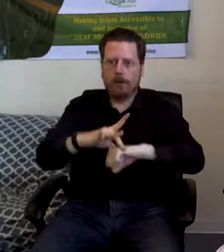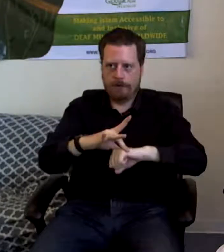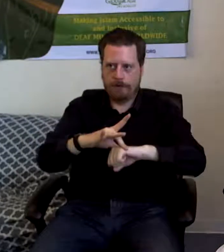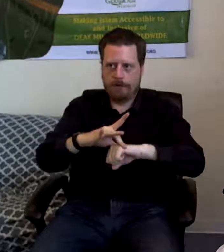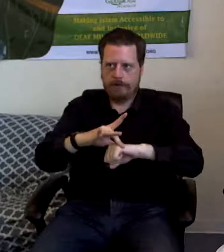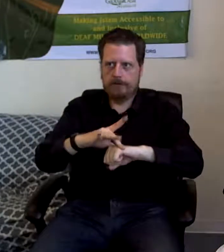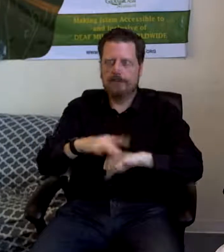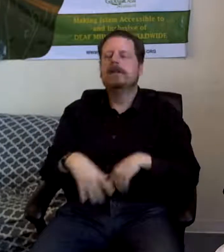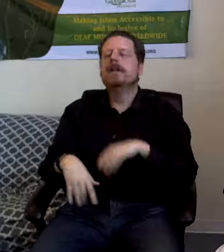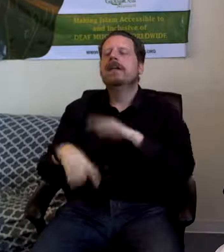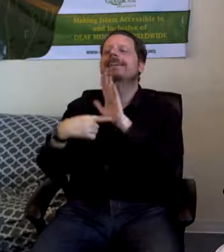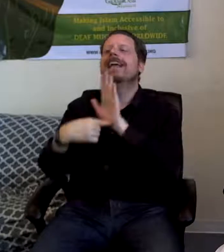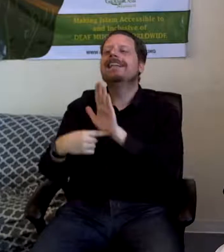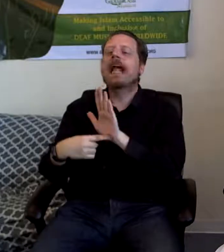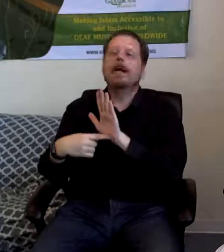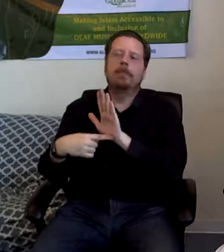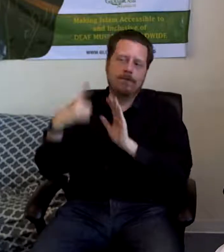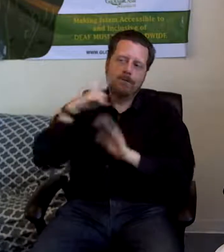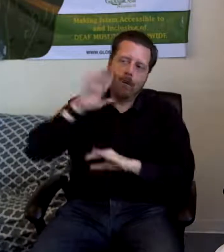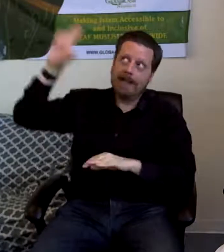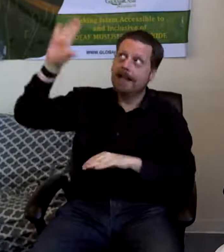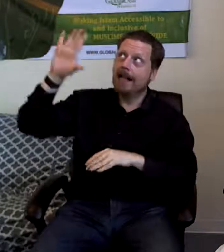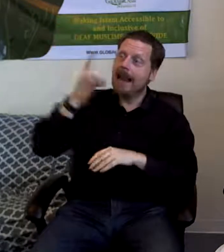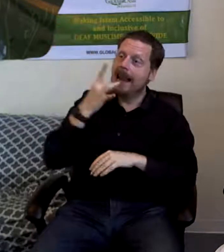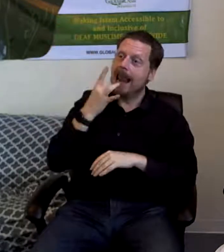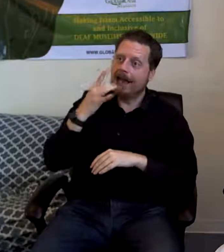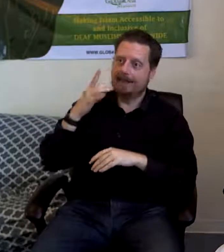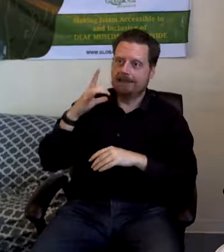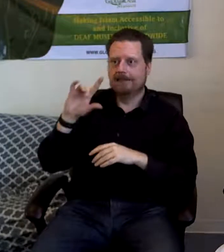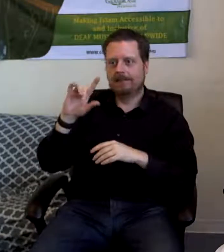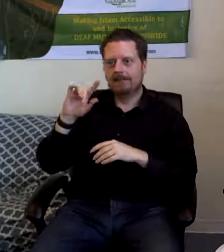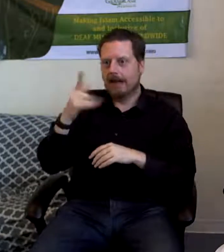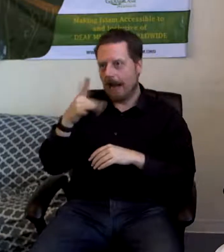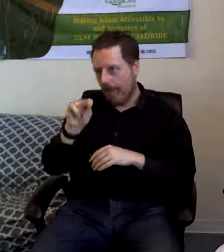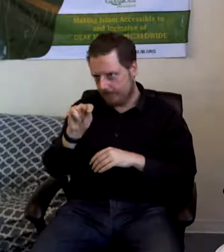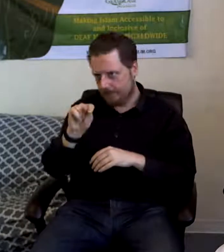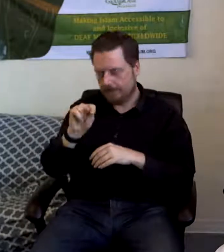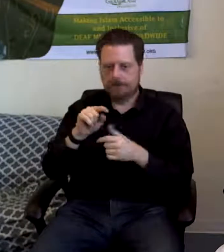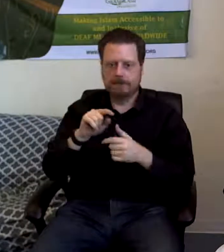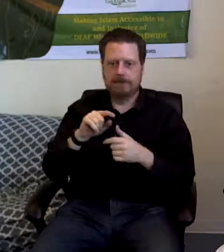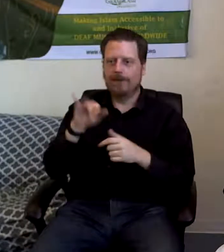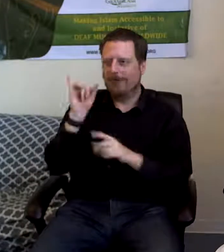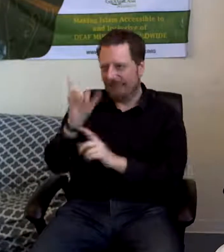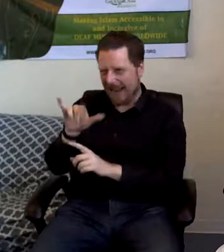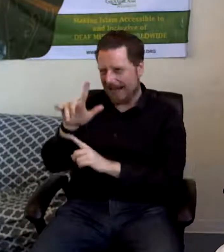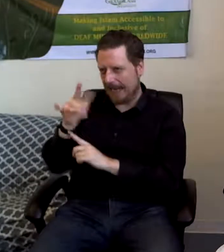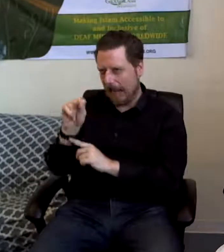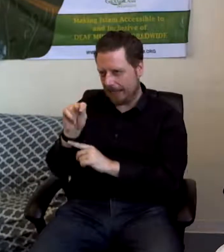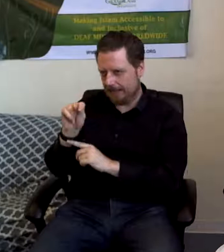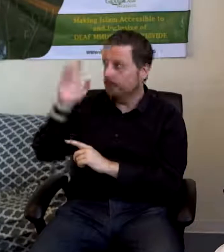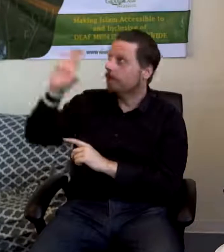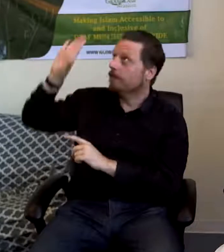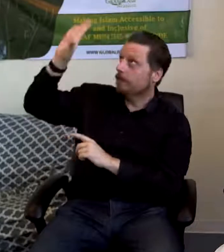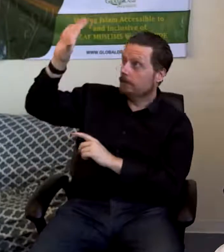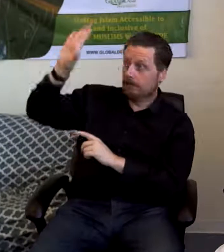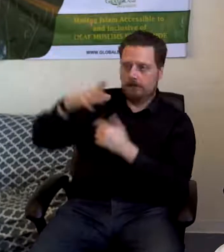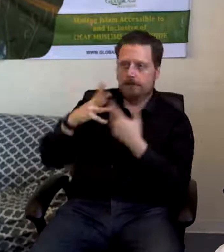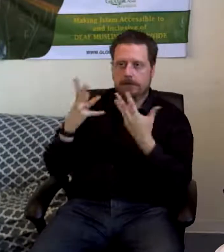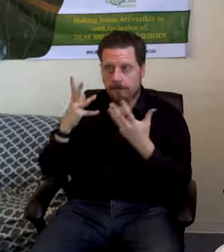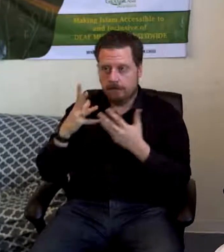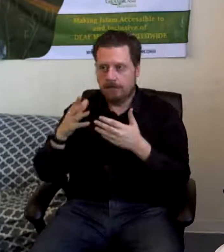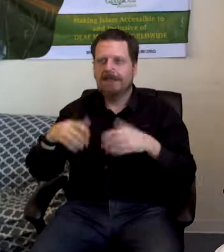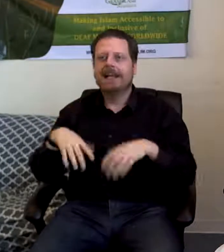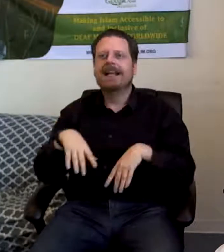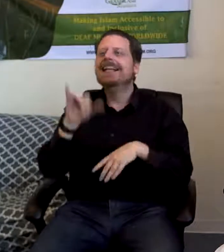The example of His light, or the example of this light, is like a